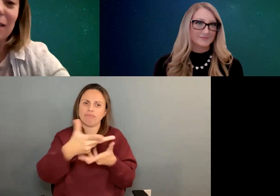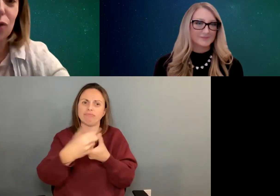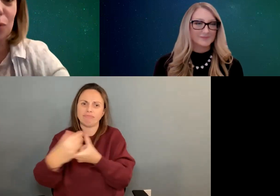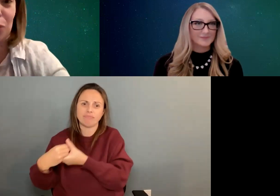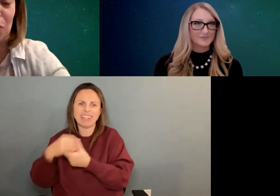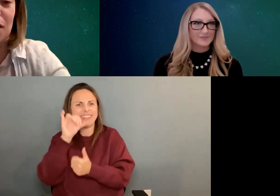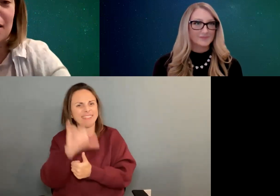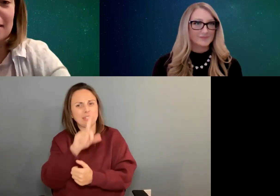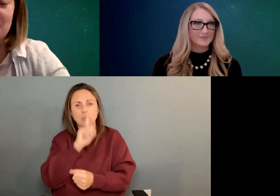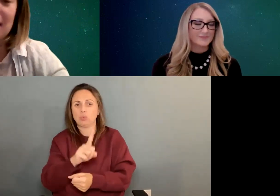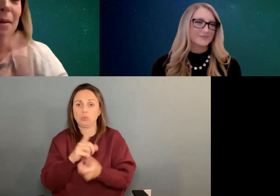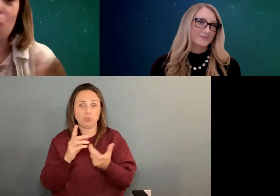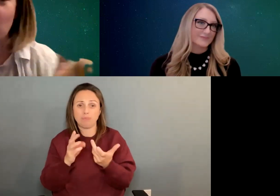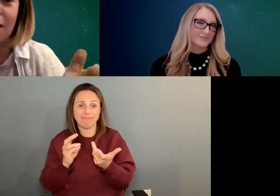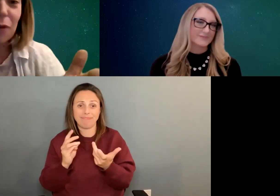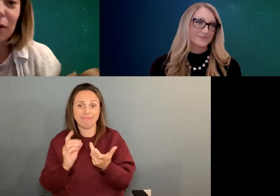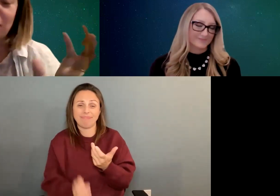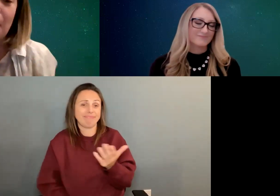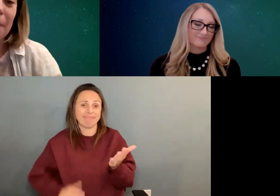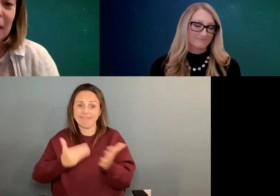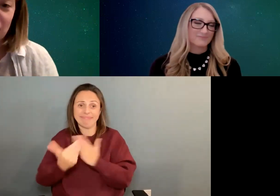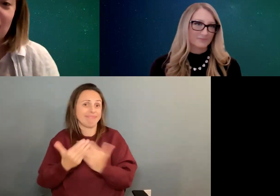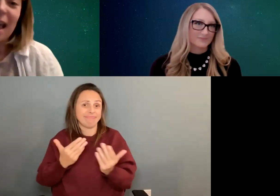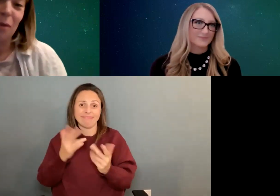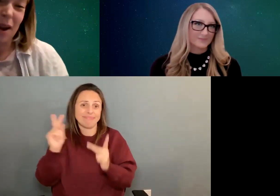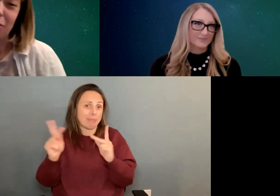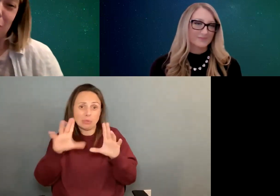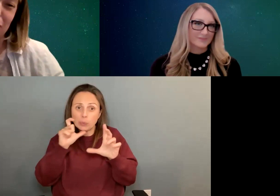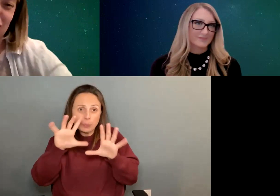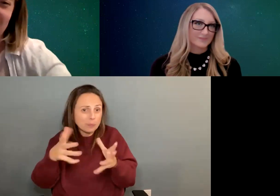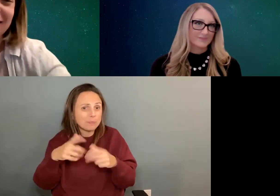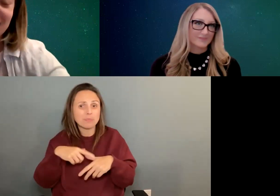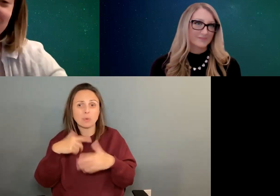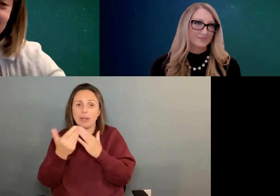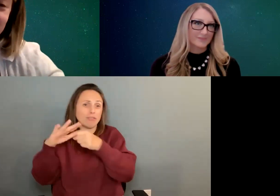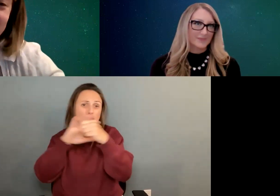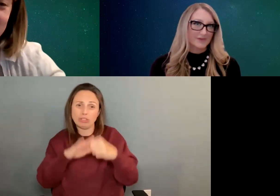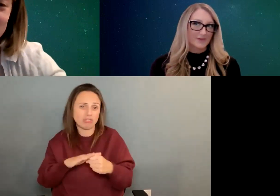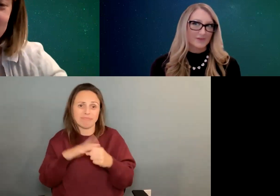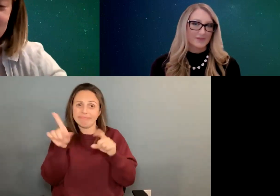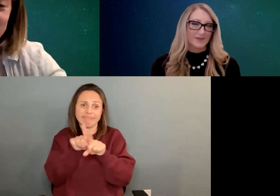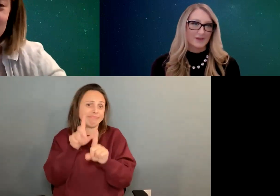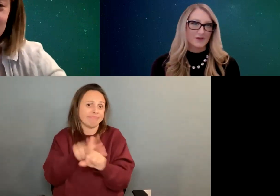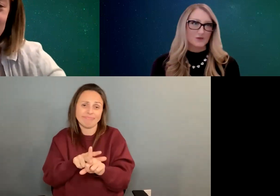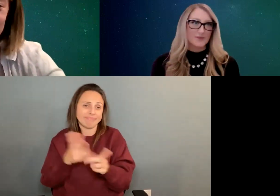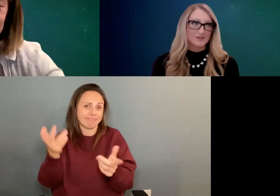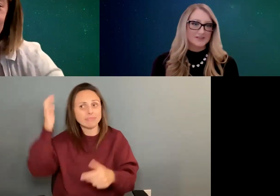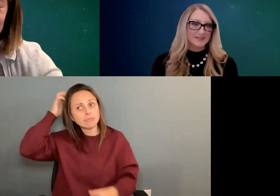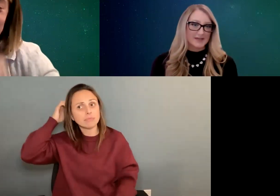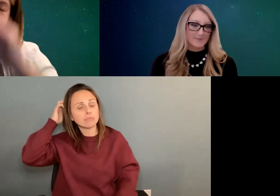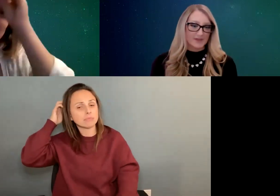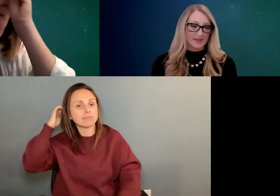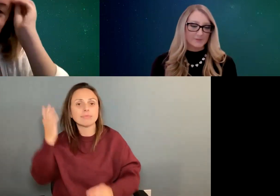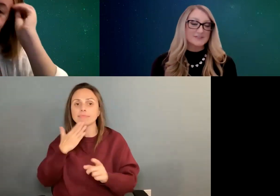I think that's true whatever the population and whatever the region is. Thank you. You